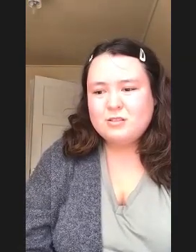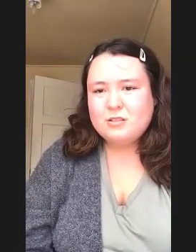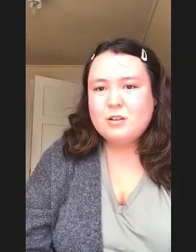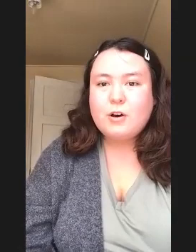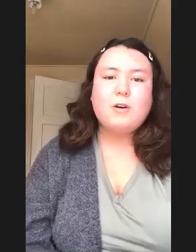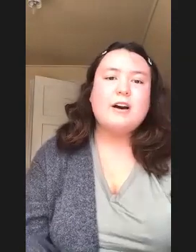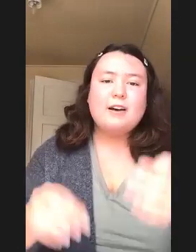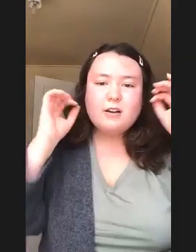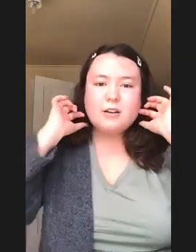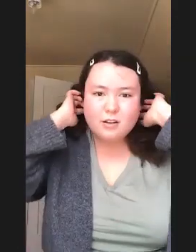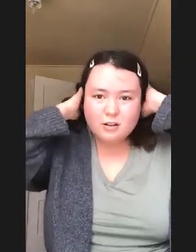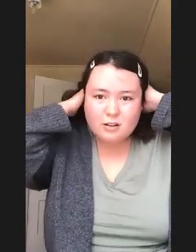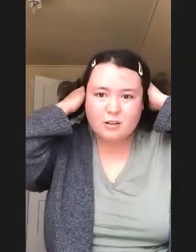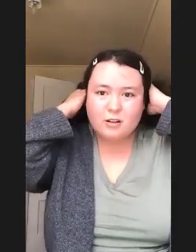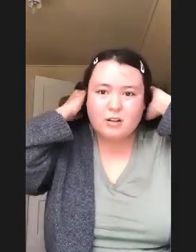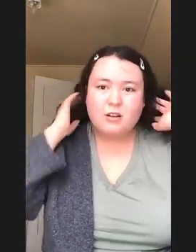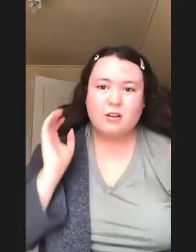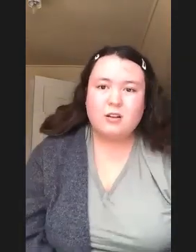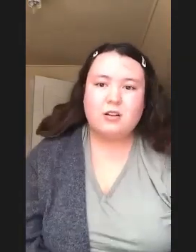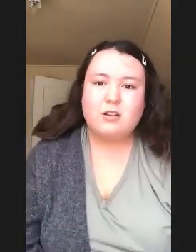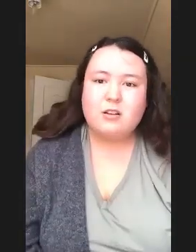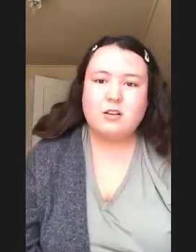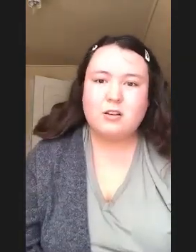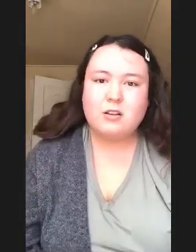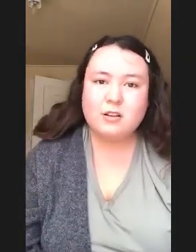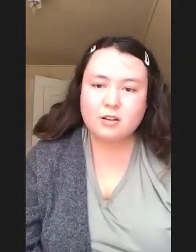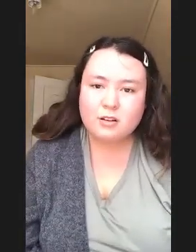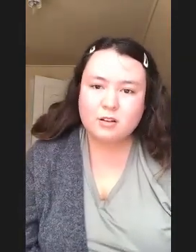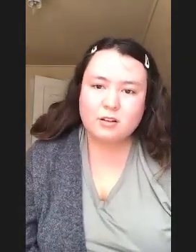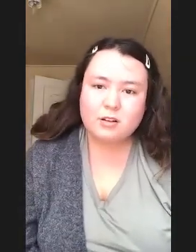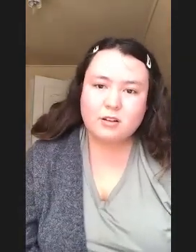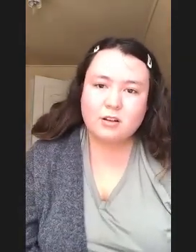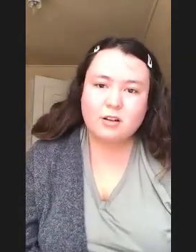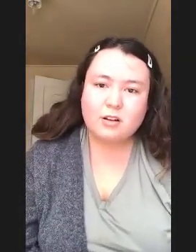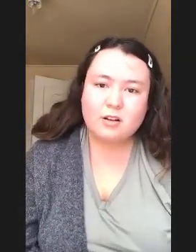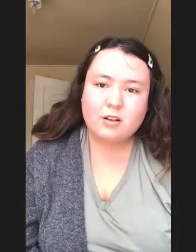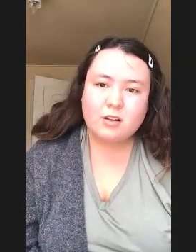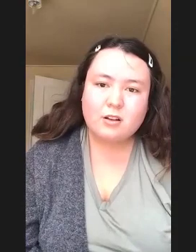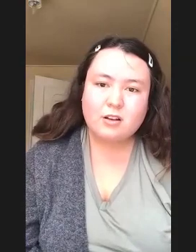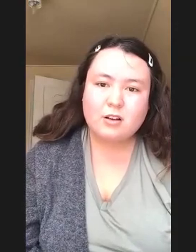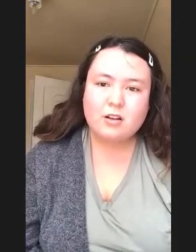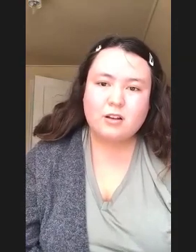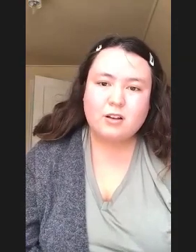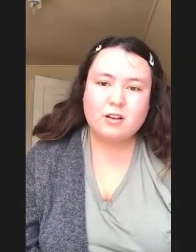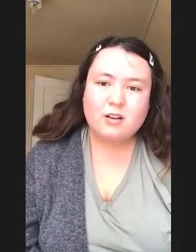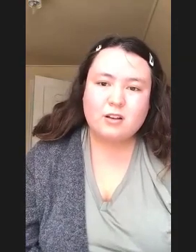Do you have Oh, any Inuit specific words like amauti or komatik or anything like